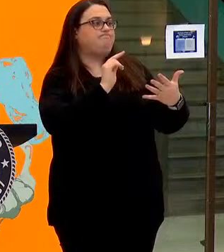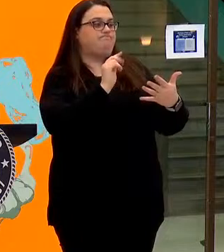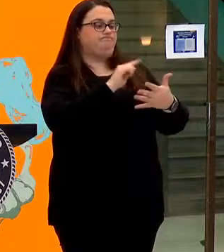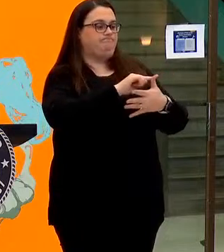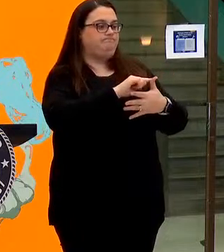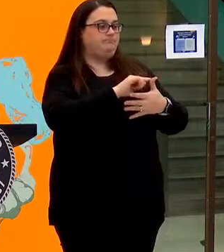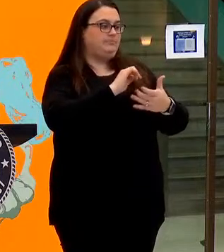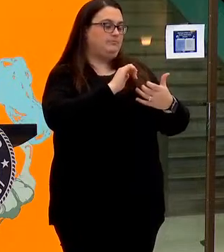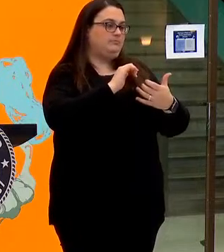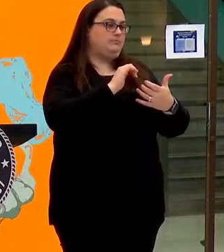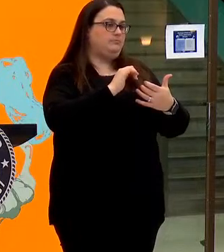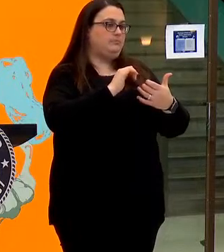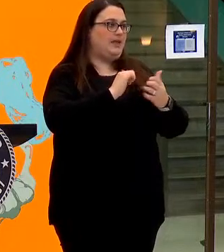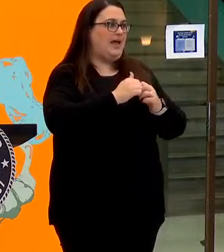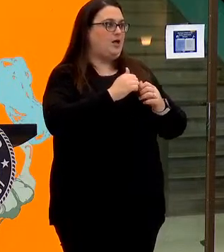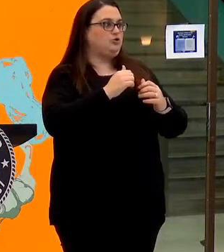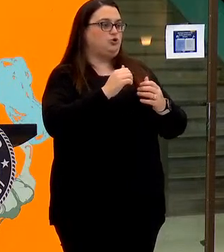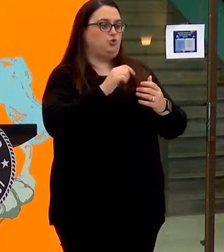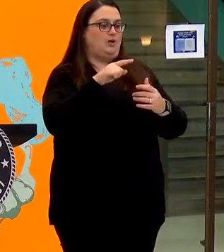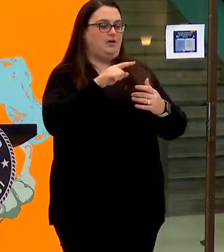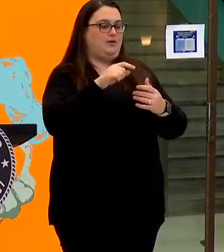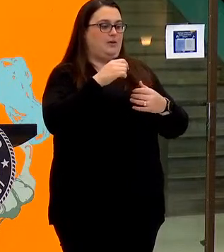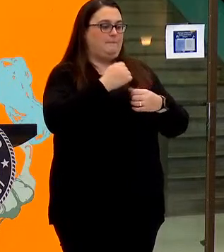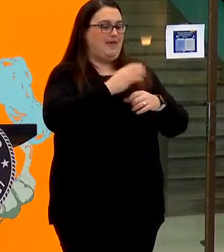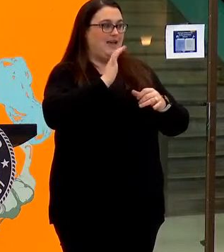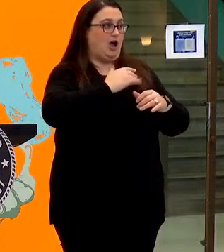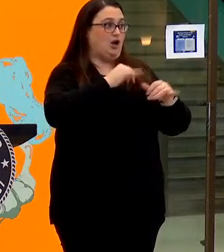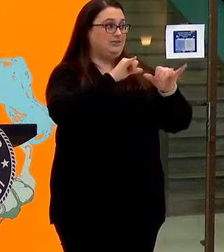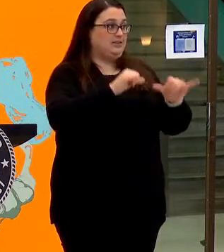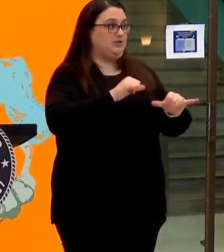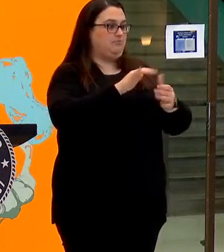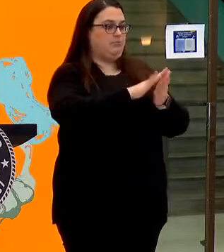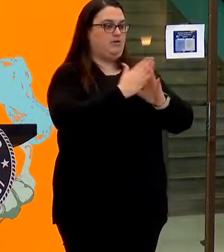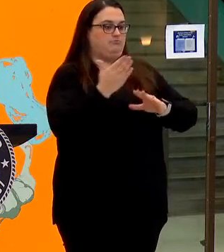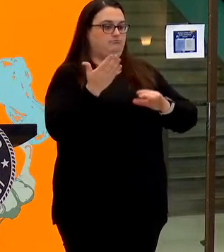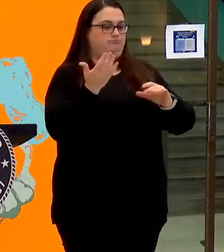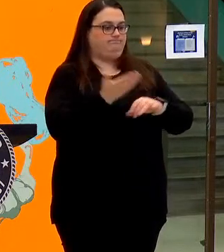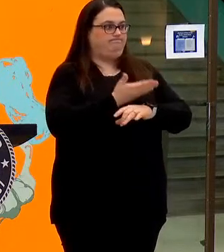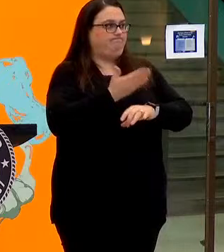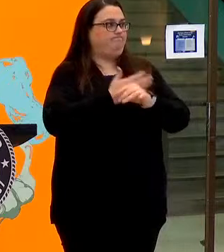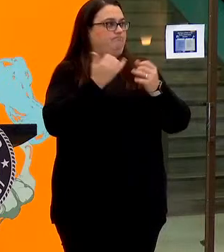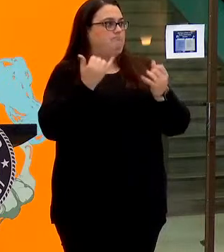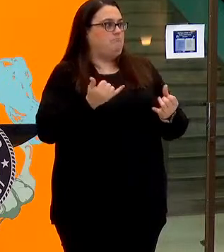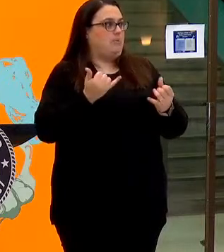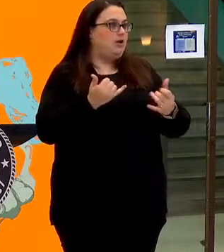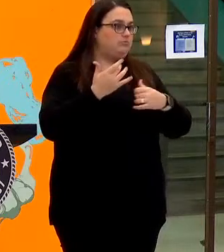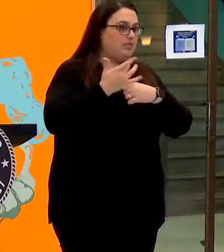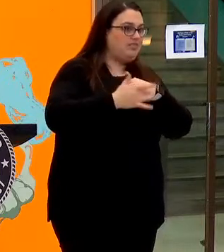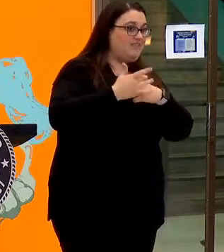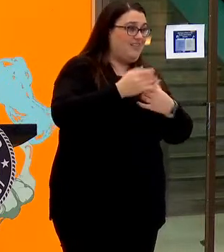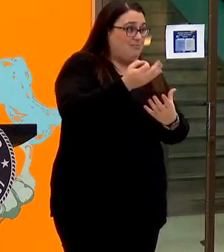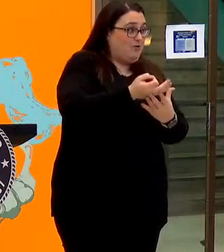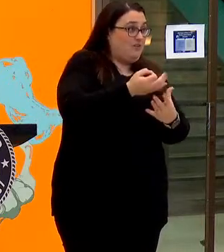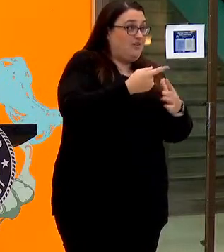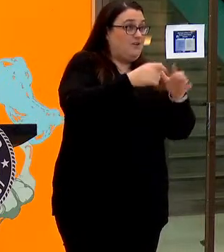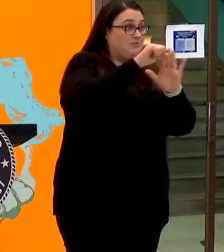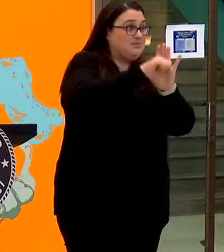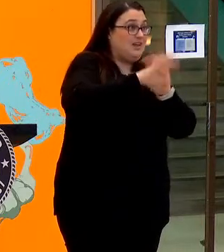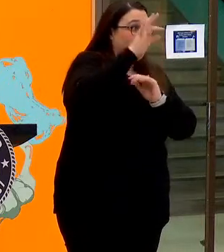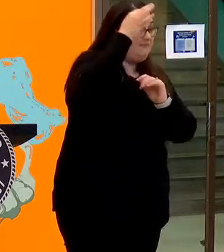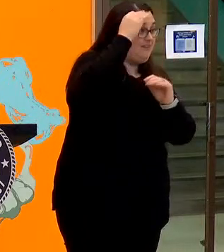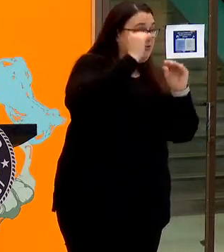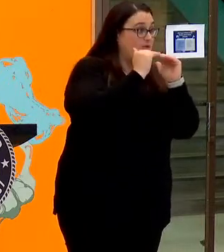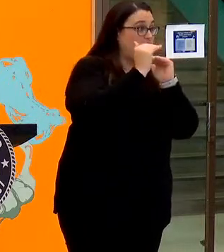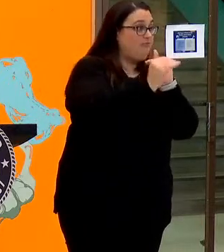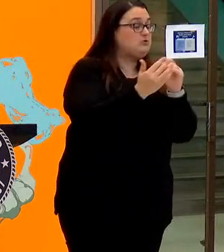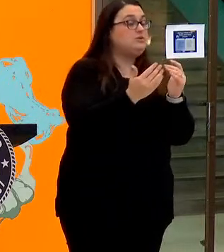What does it take to really modernize our system? What kind of investment and how available might that funding be from both the state and the